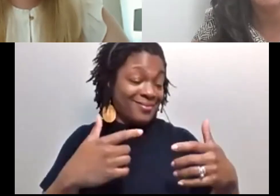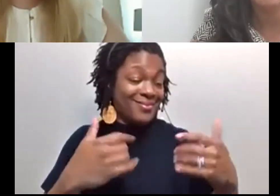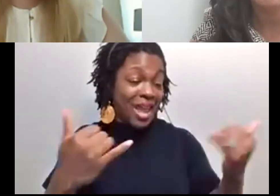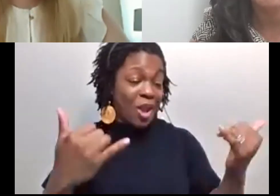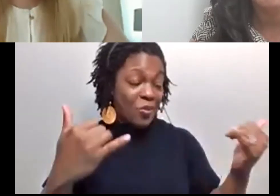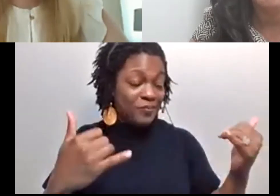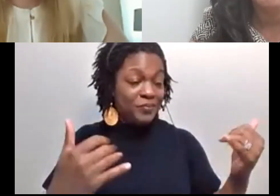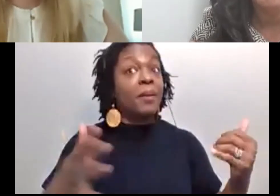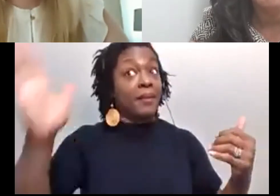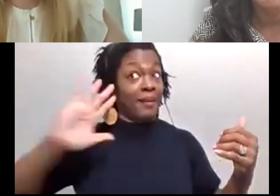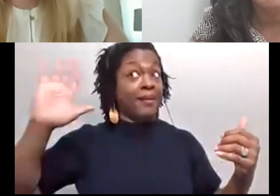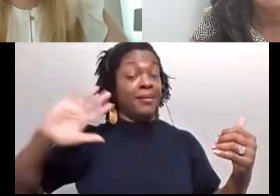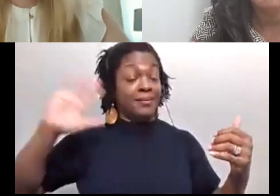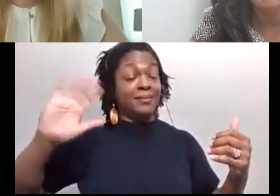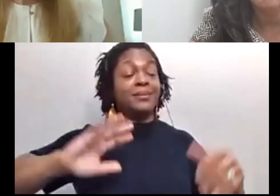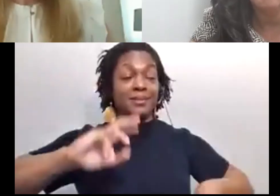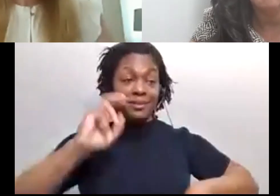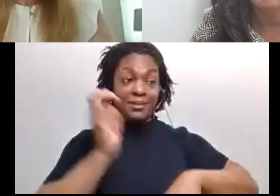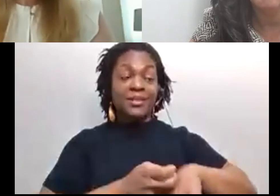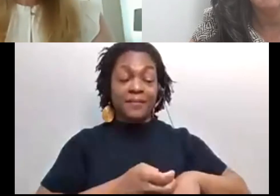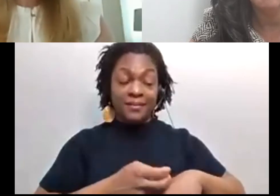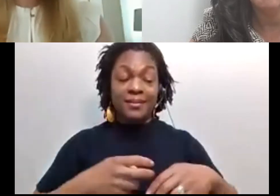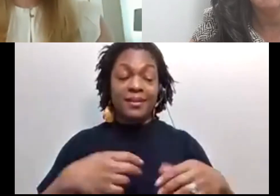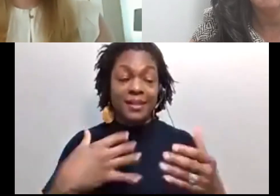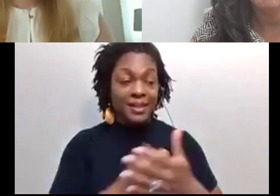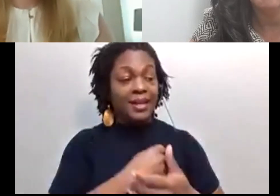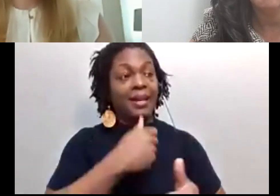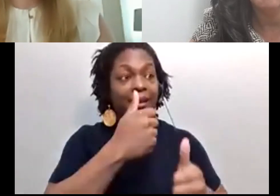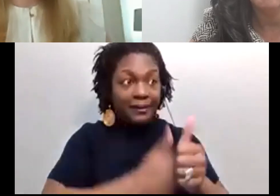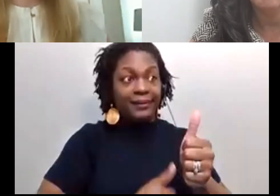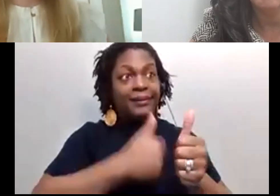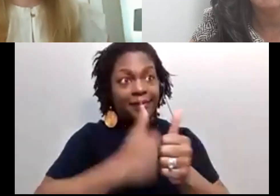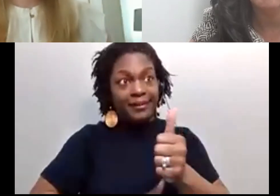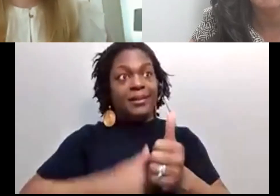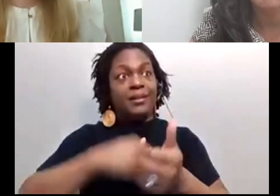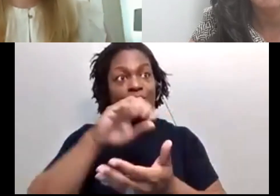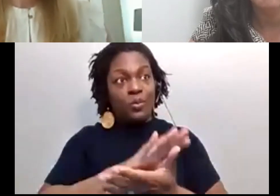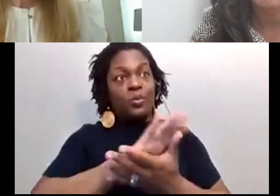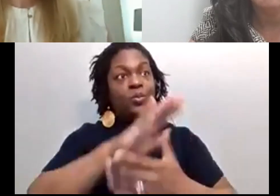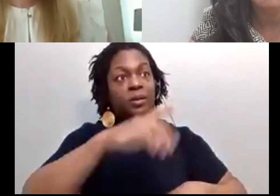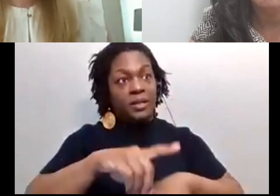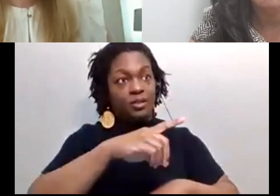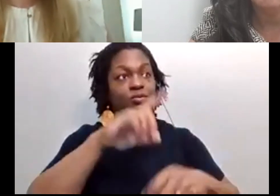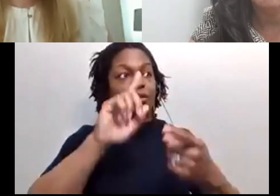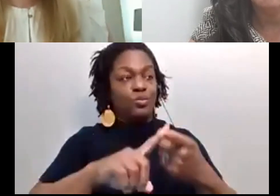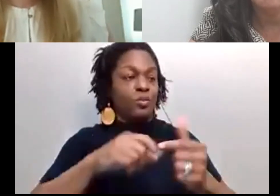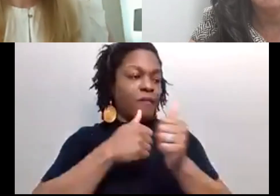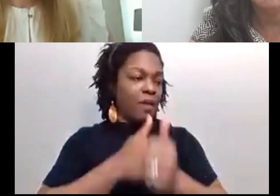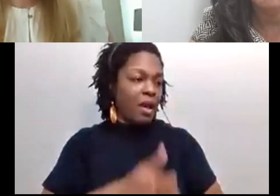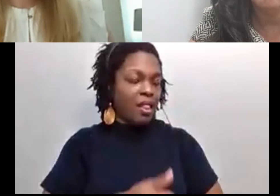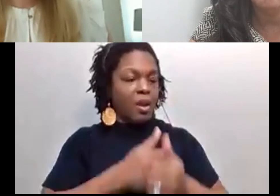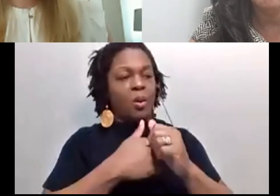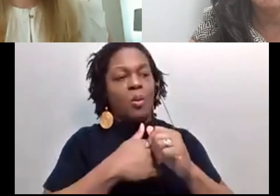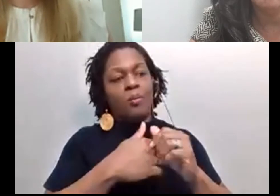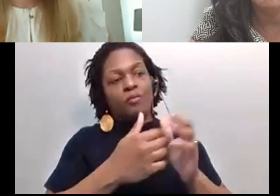it was very difficult to get every single school district to comply with the request.